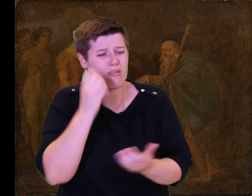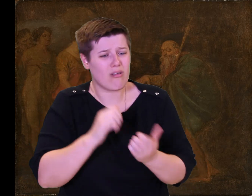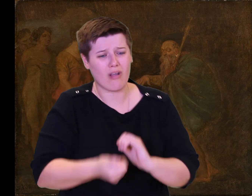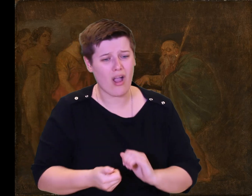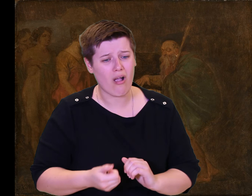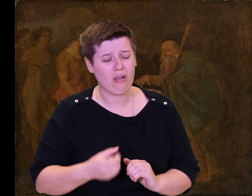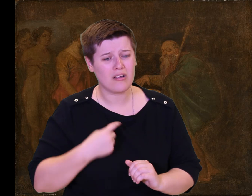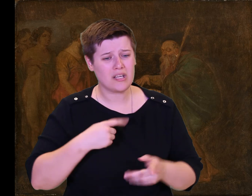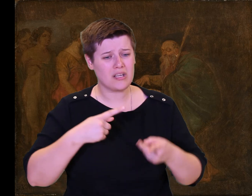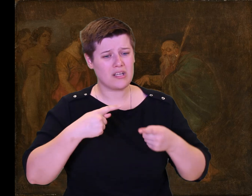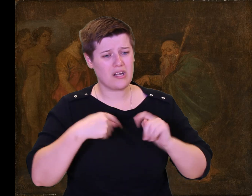know how.